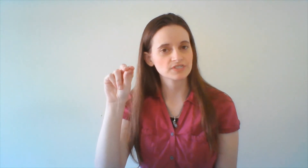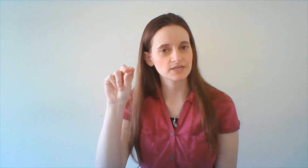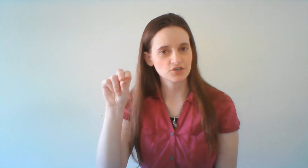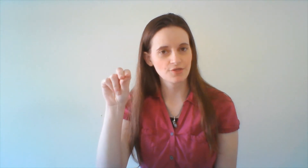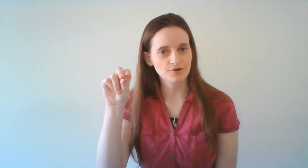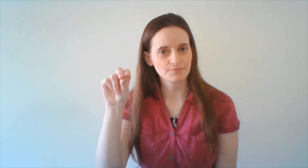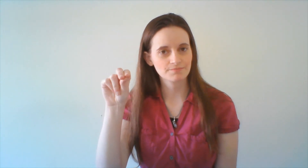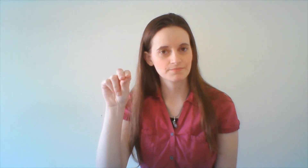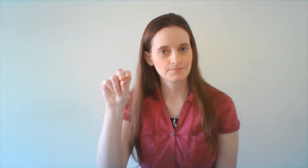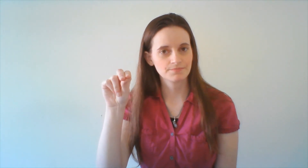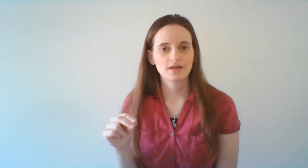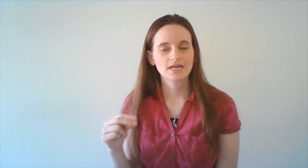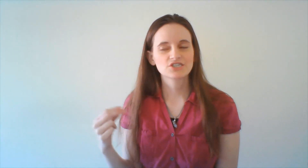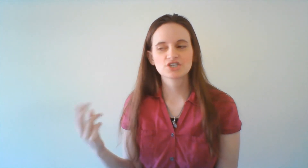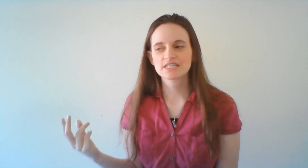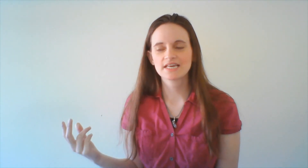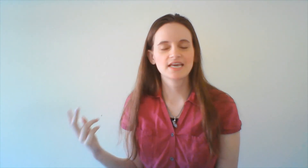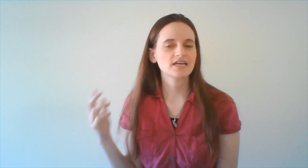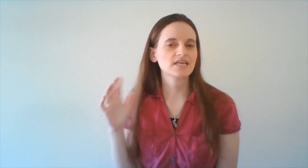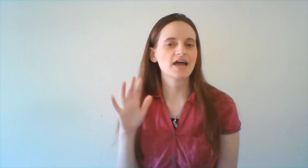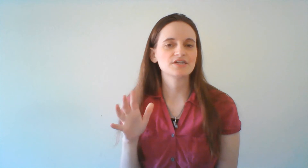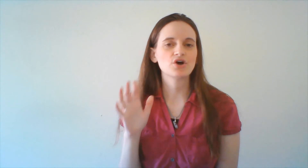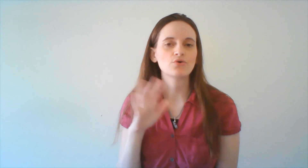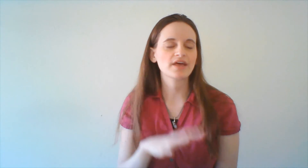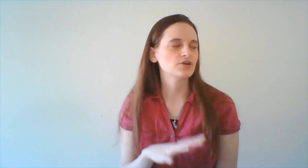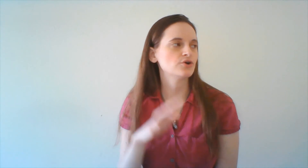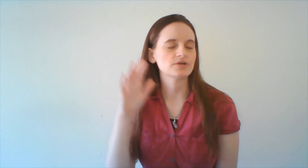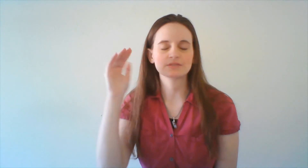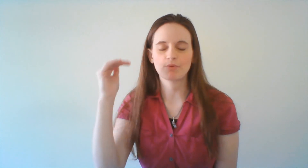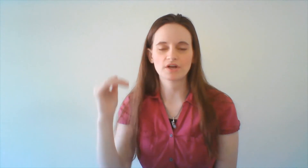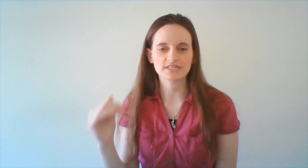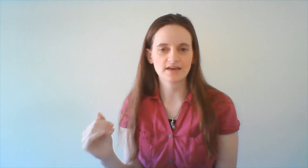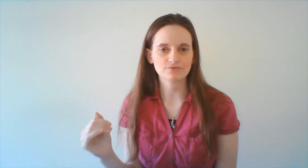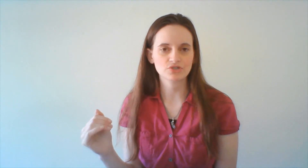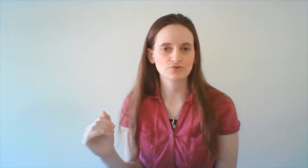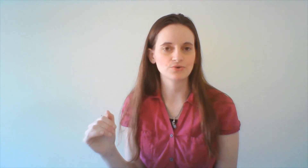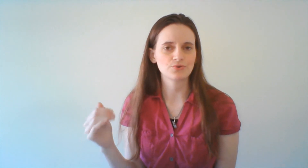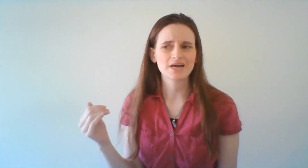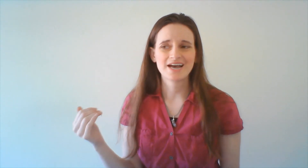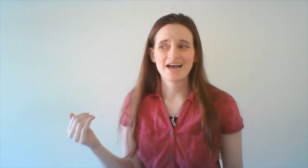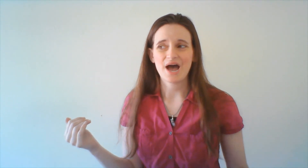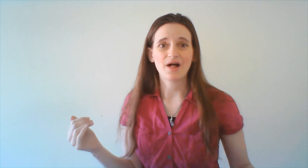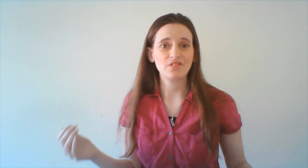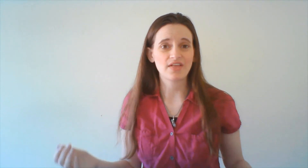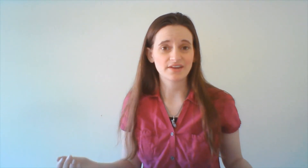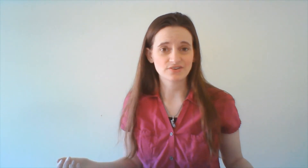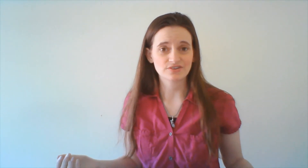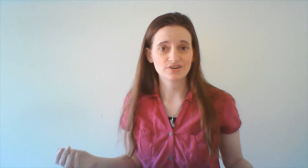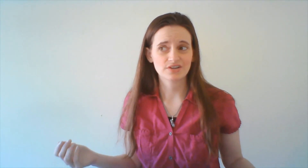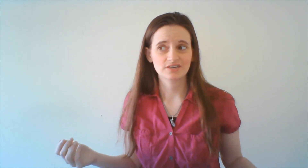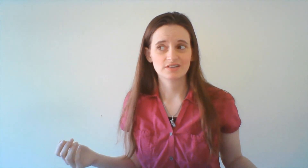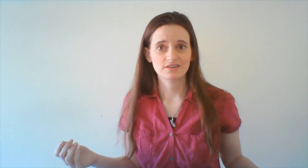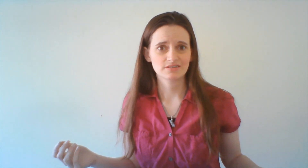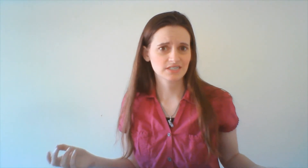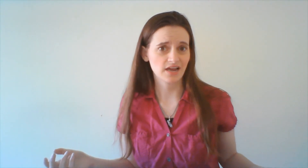each other. Just like yes, I know that no is brought down to a later sign